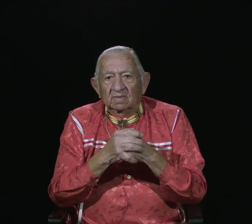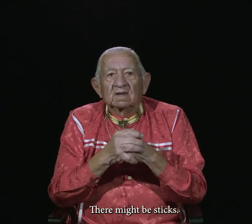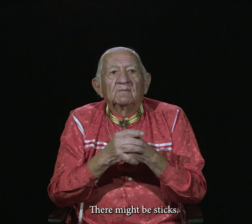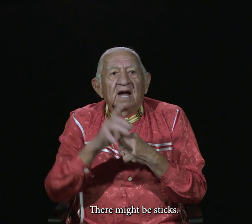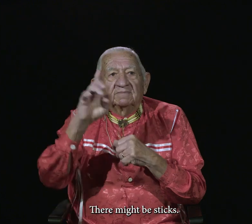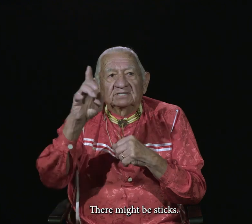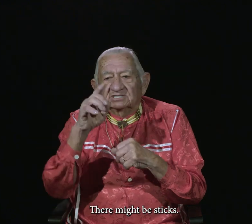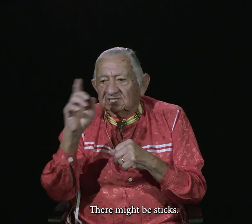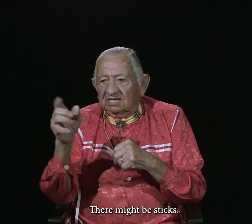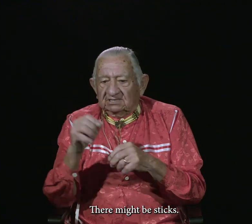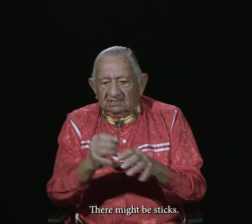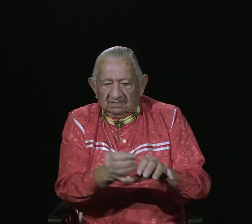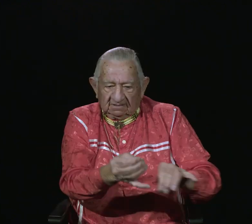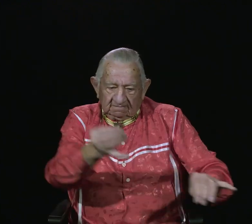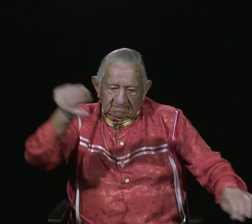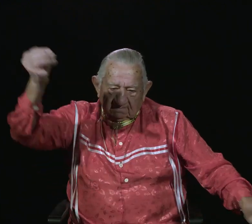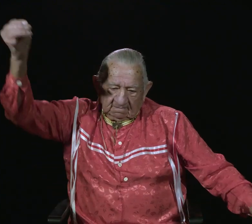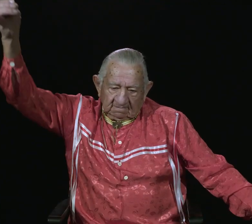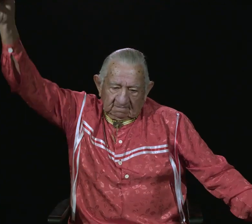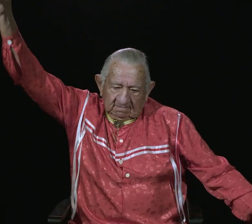there might be sticks,